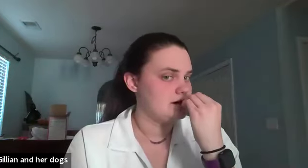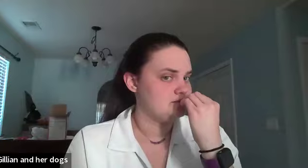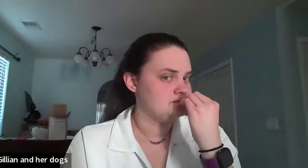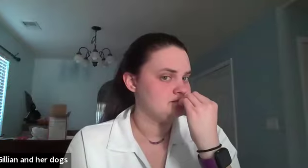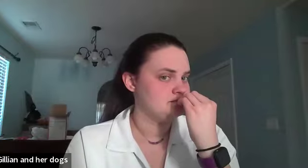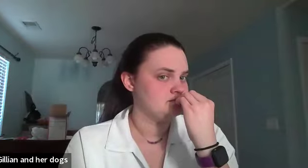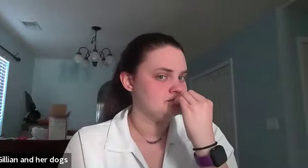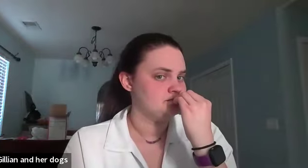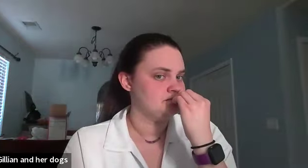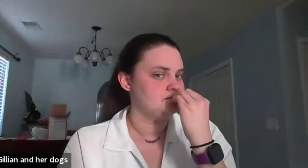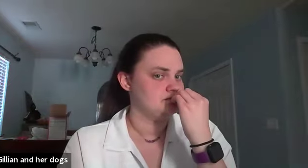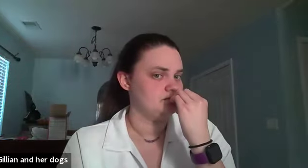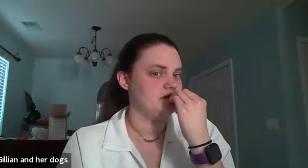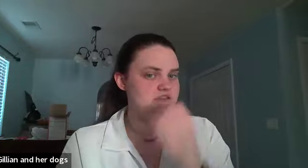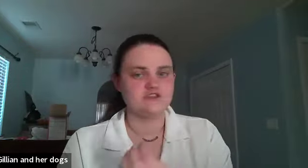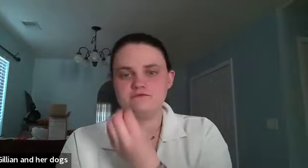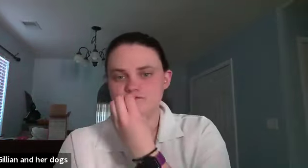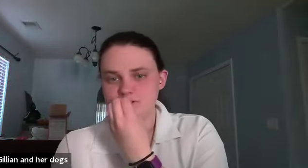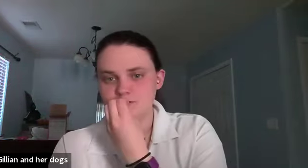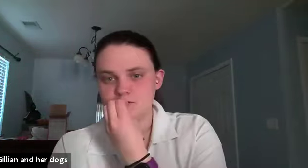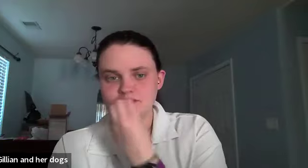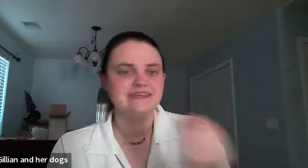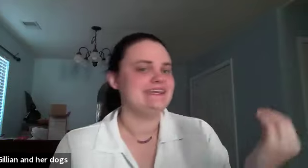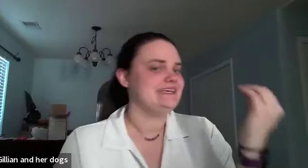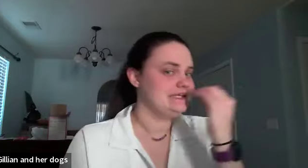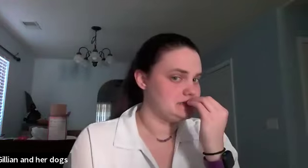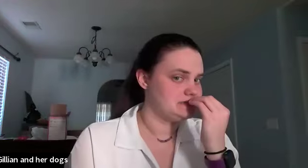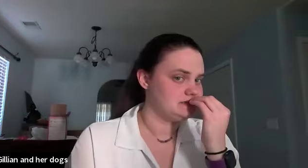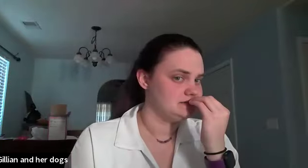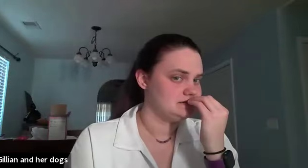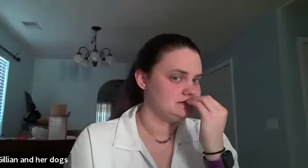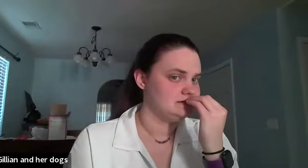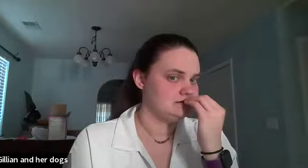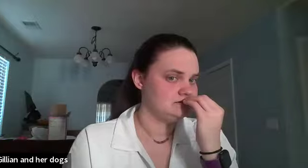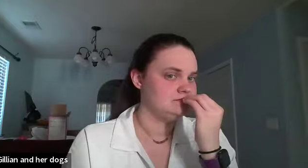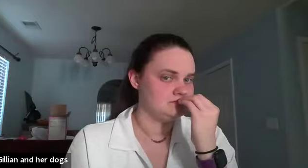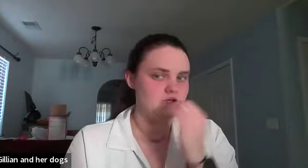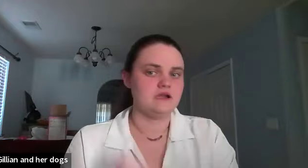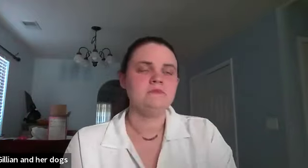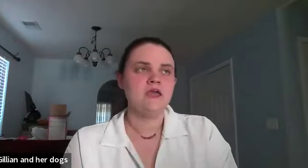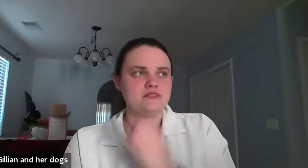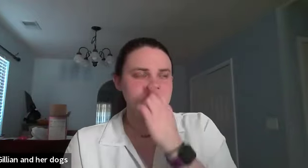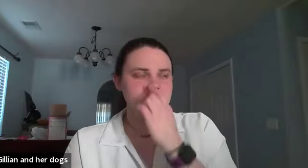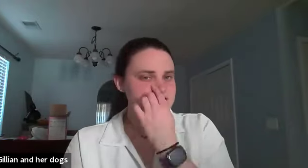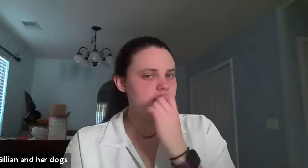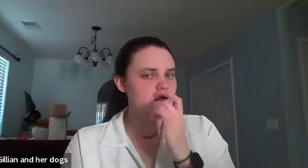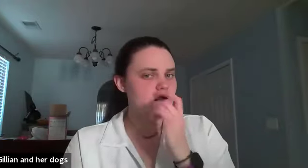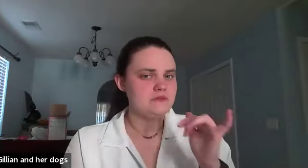tap. Okay. So food, eat. All right. That is a